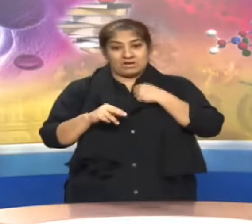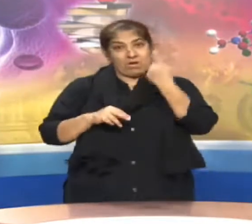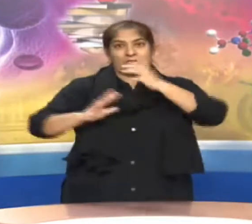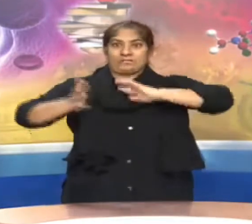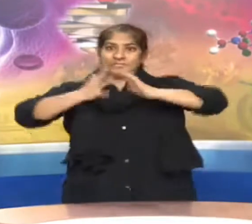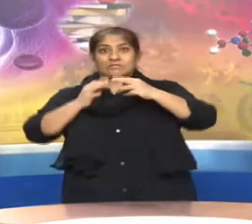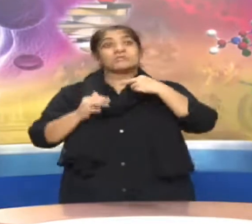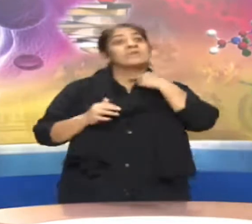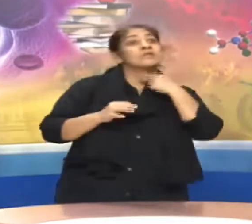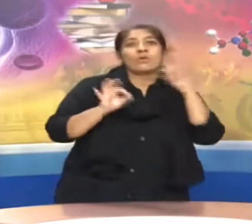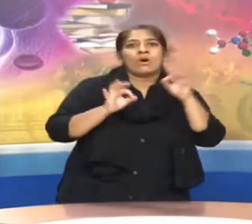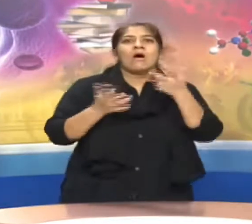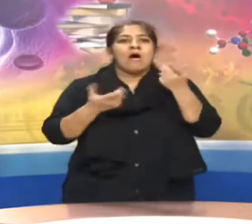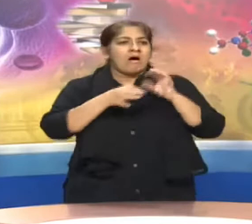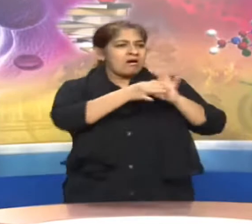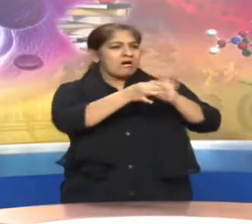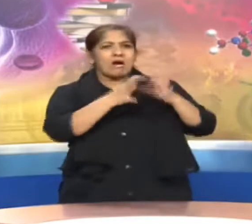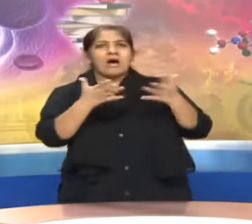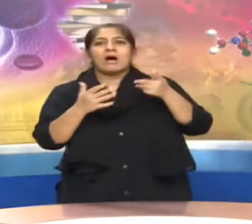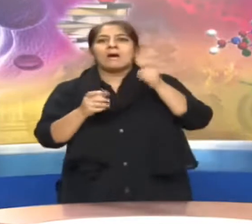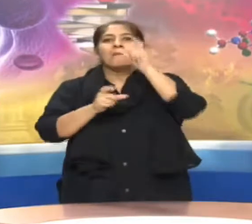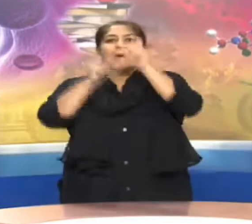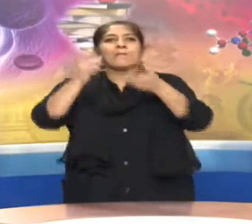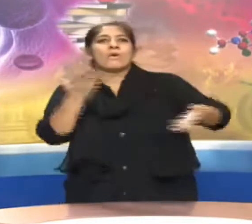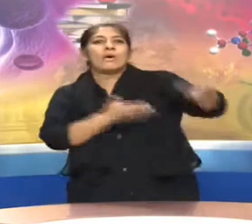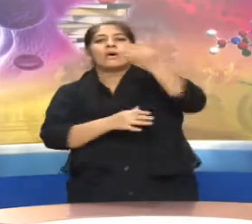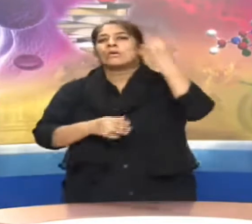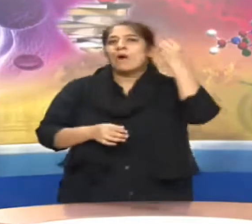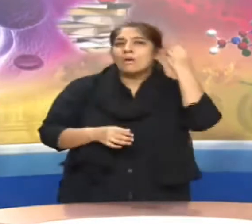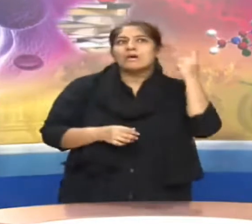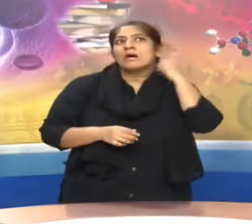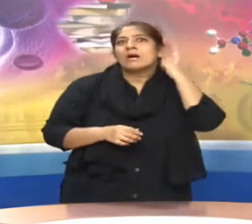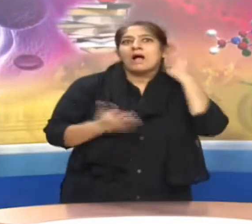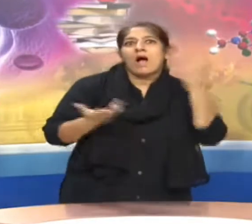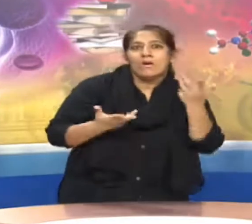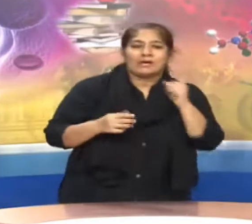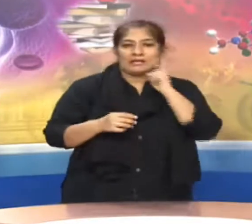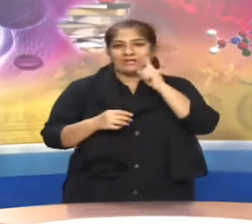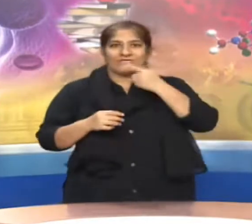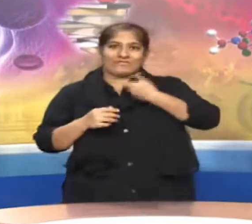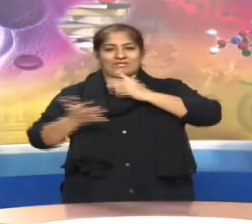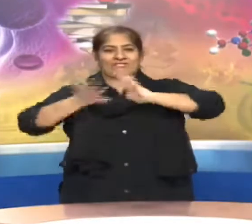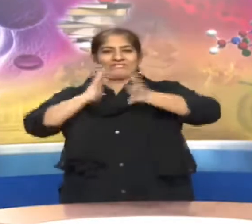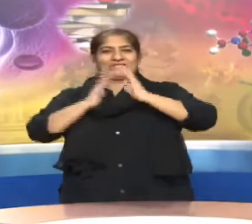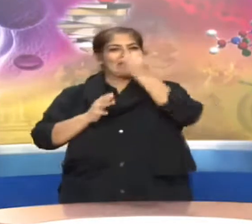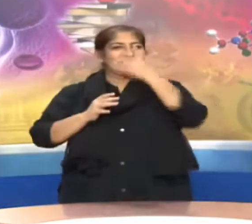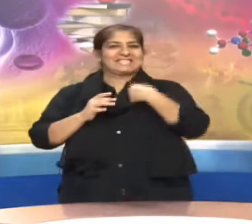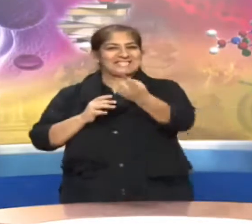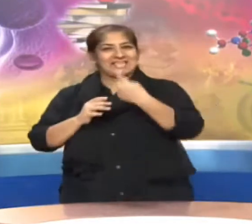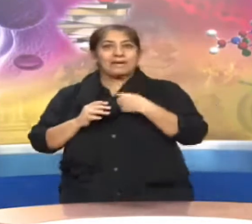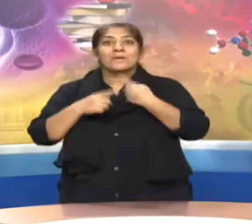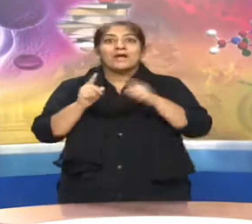explaining this lesson in signing, and there is some voiceover you are listening. So, if hearing people is watching this